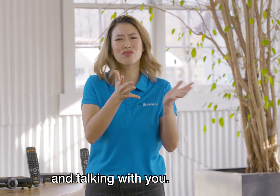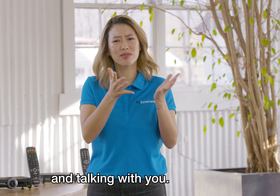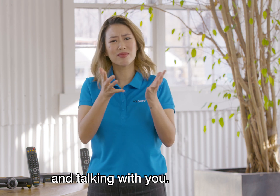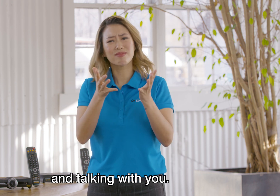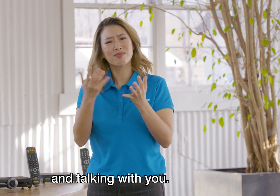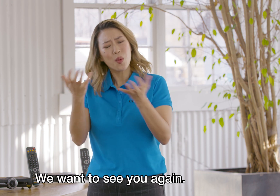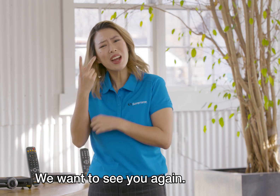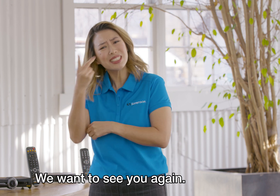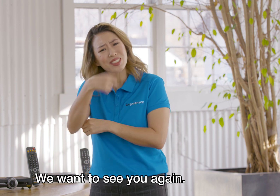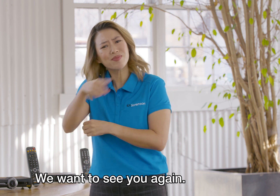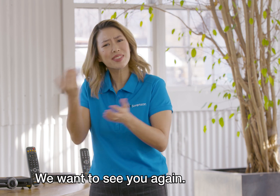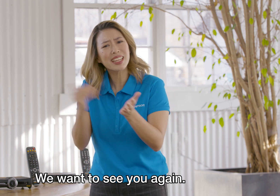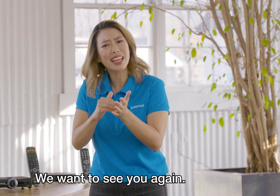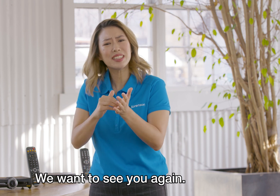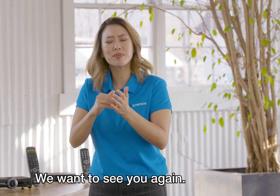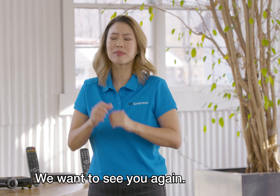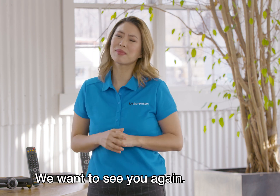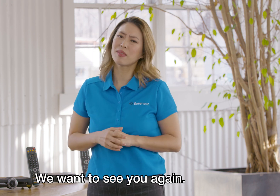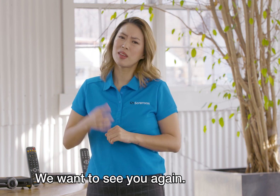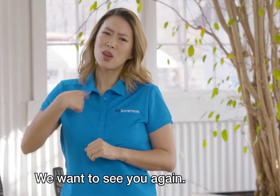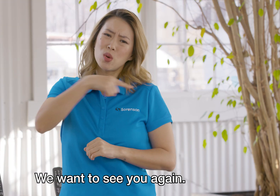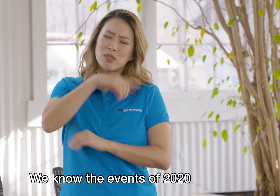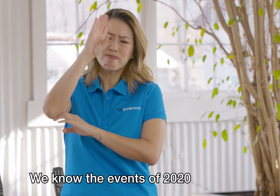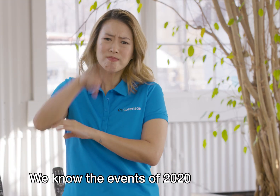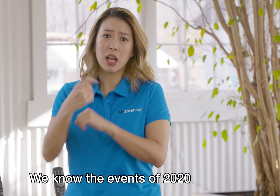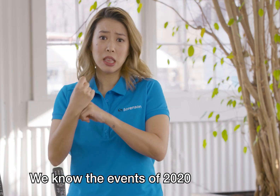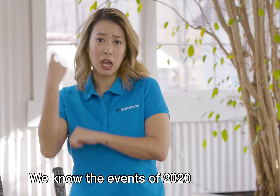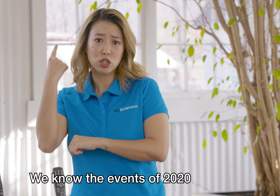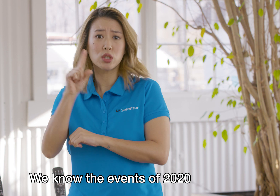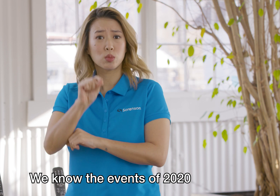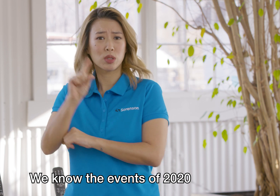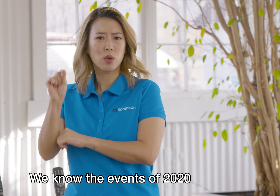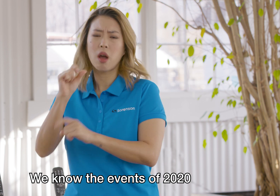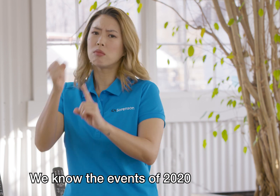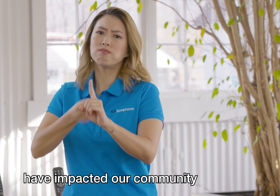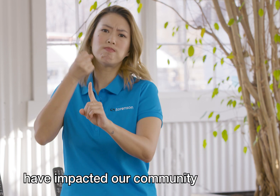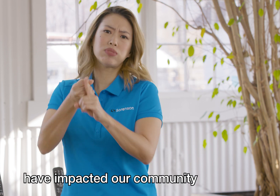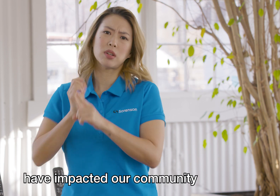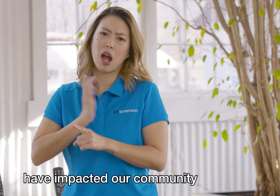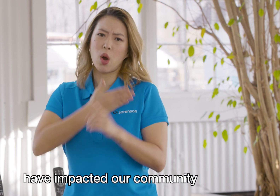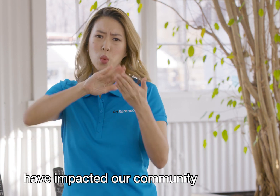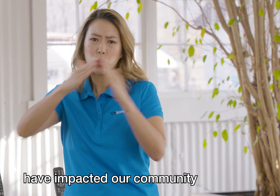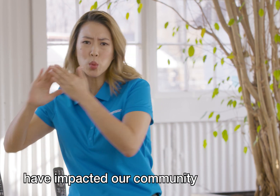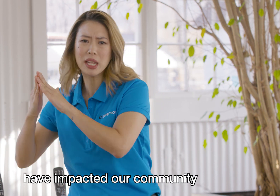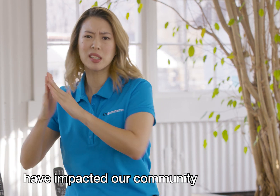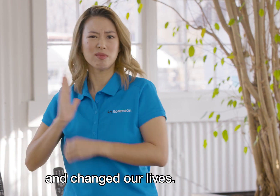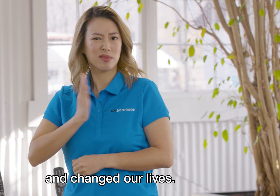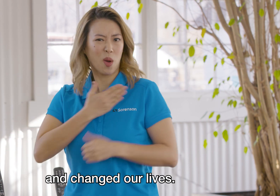talking with you. We want to see you again. We know the events of 2020 have impacted our community and changed our